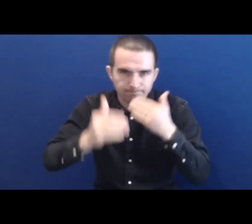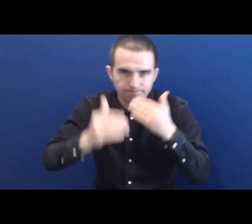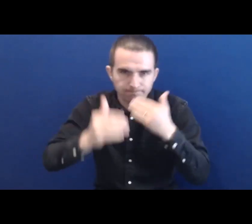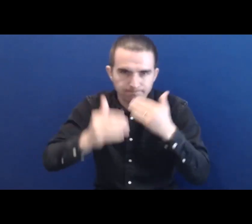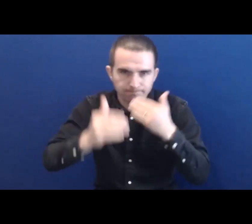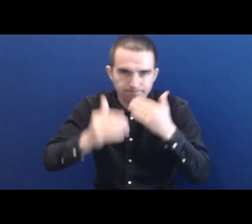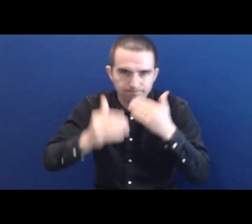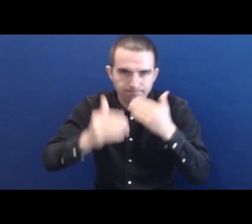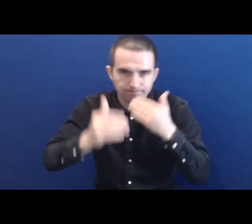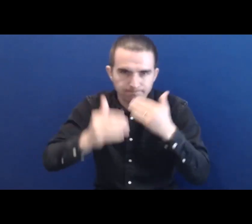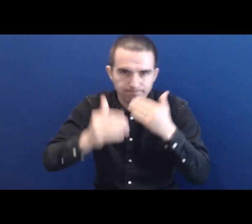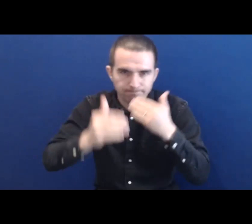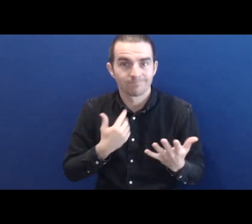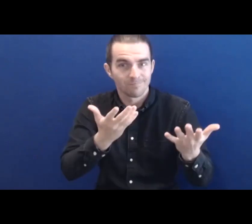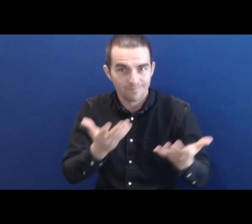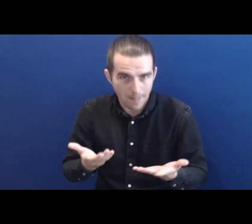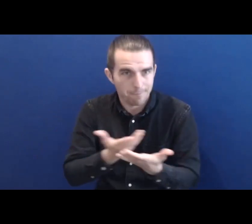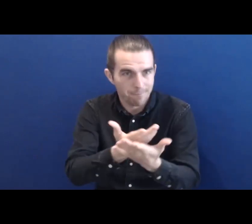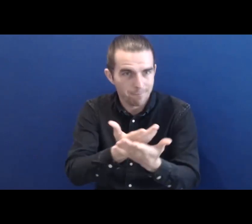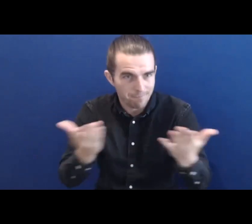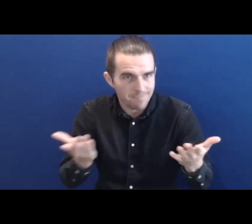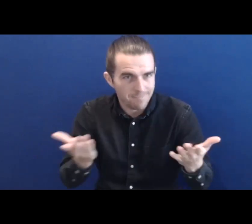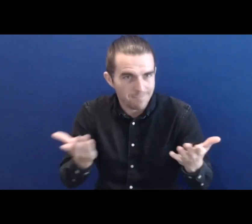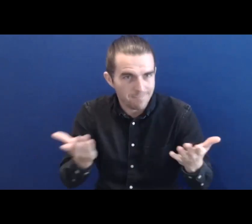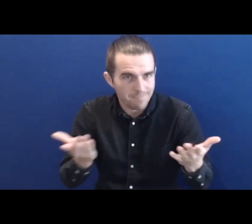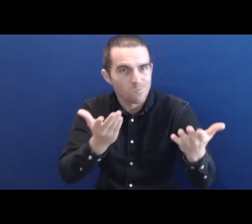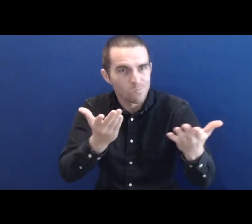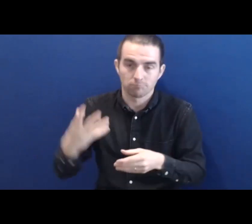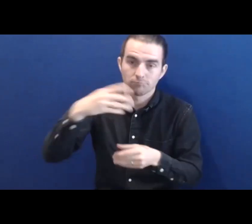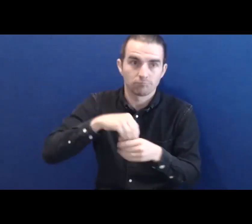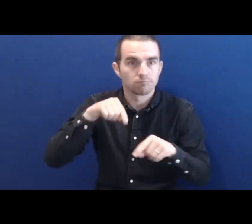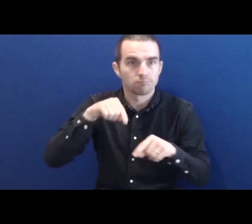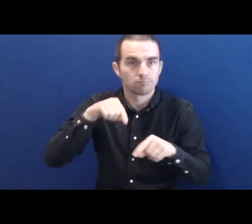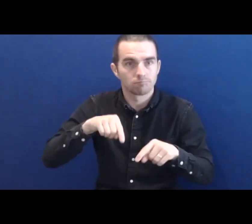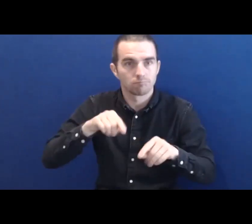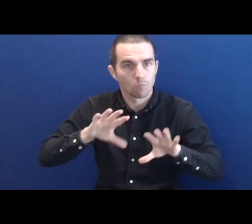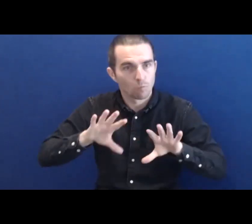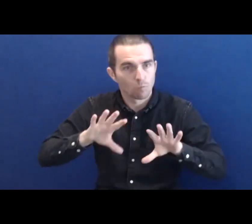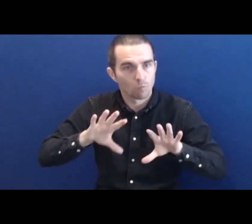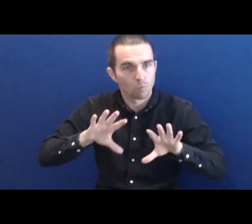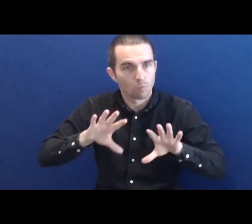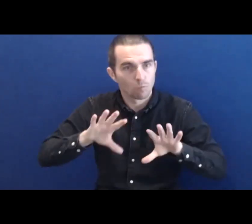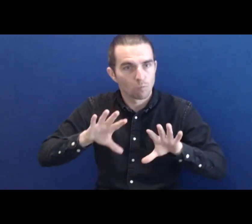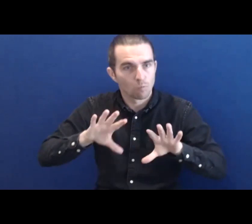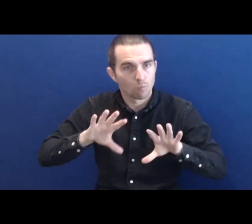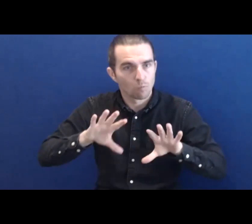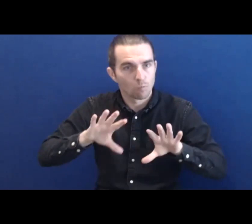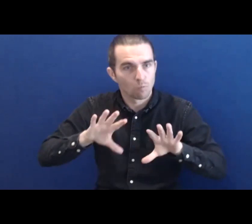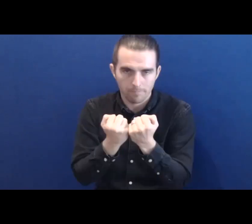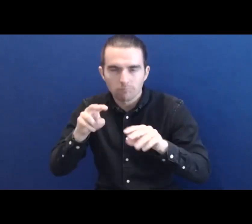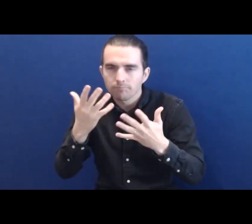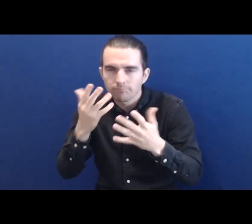participation space. So I'm just going to start with just a few little bits of housekeeping before we move into